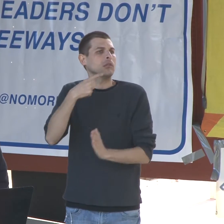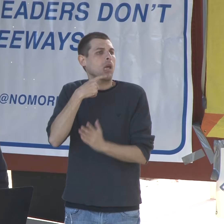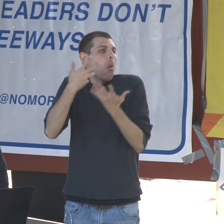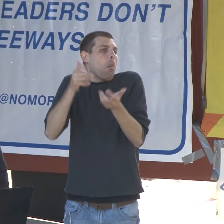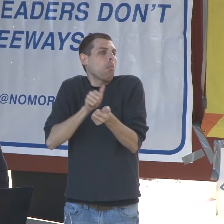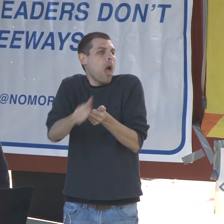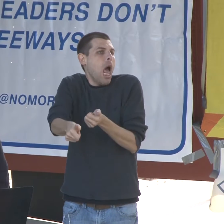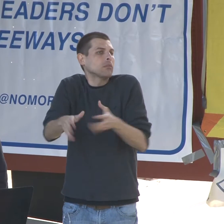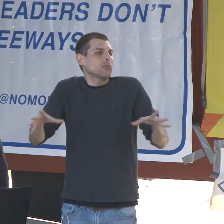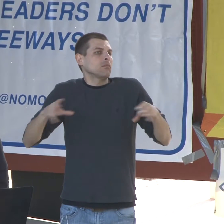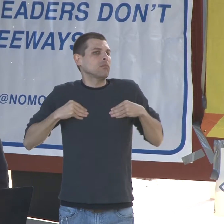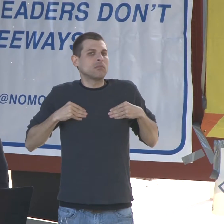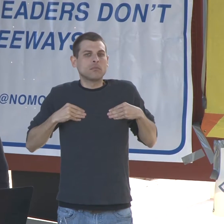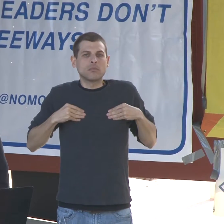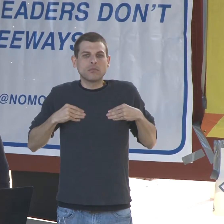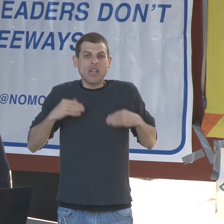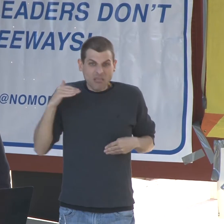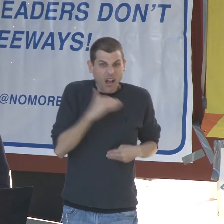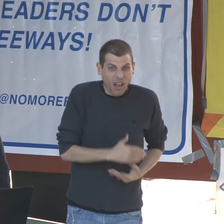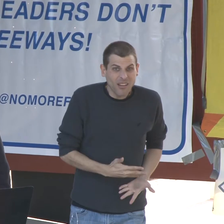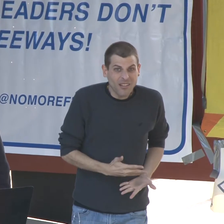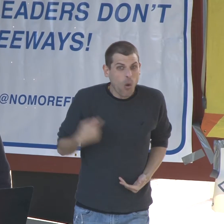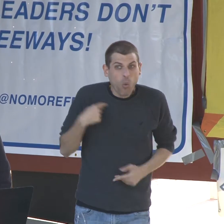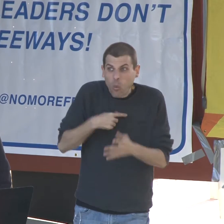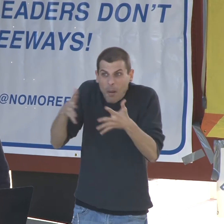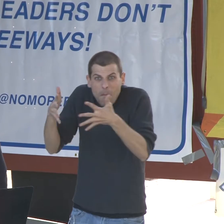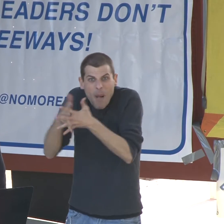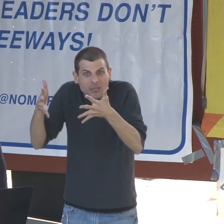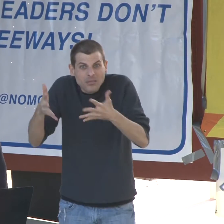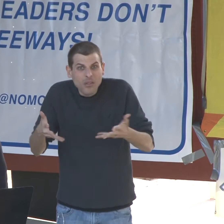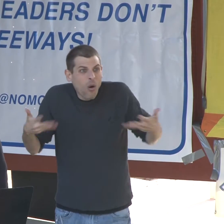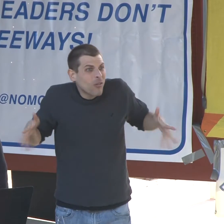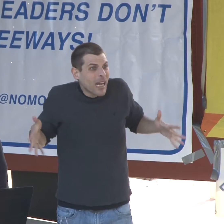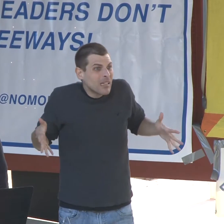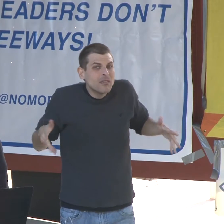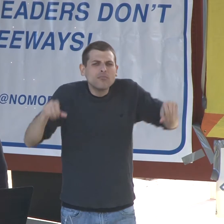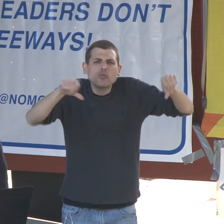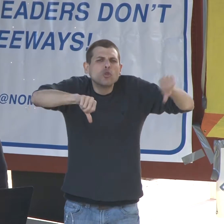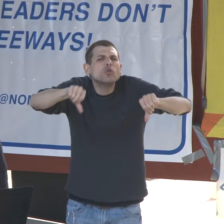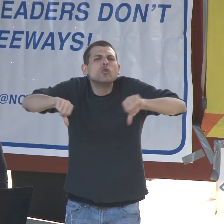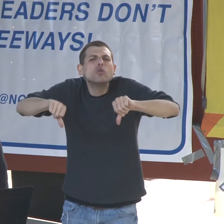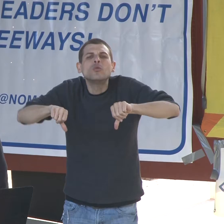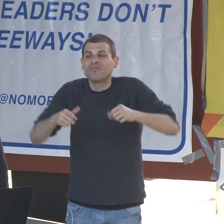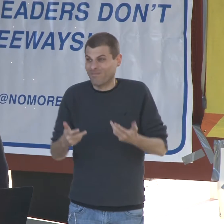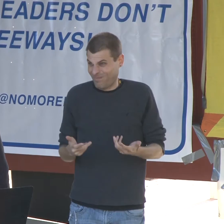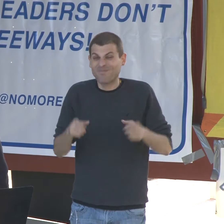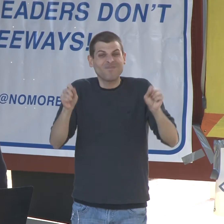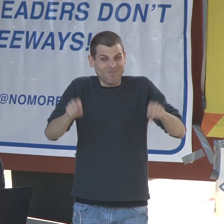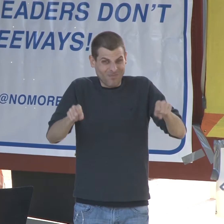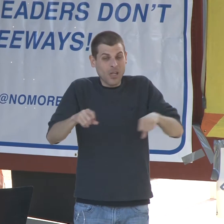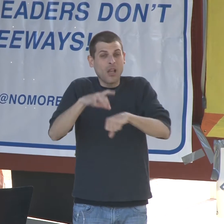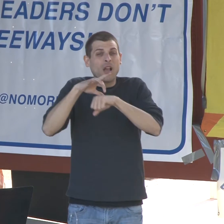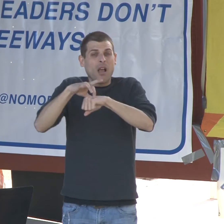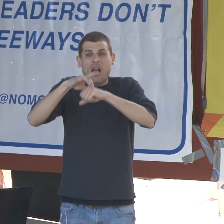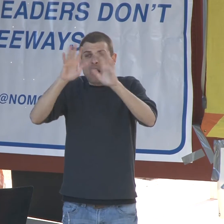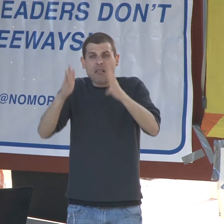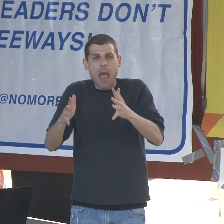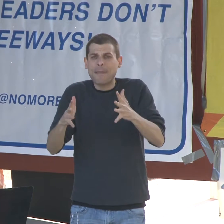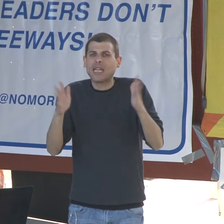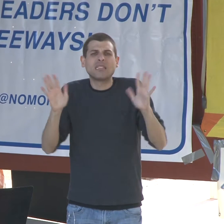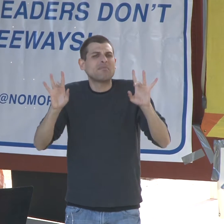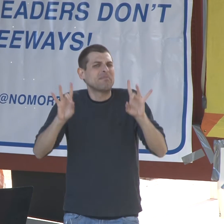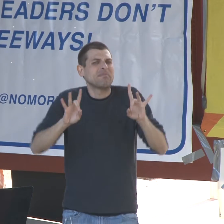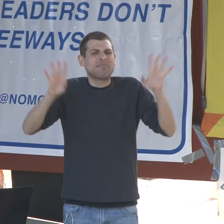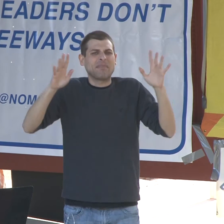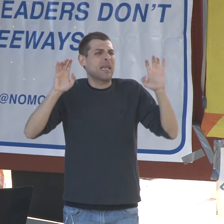on the test. We know we face an existential crisis with climate, and it comes to ground right